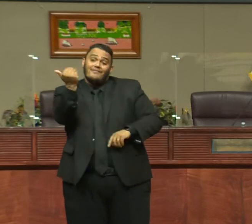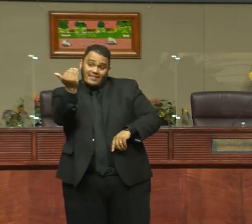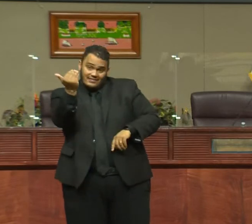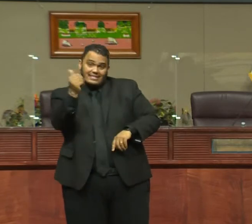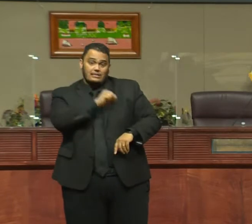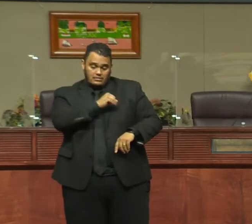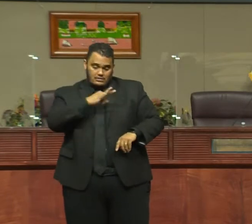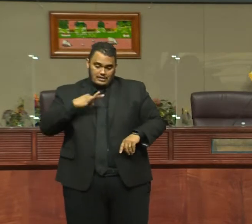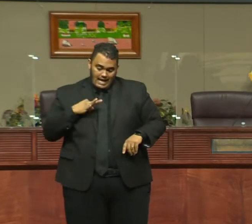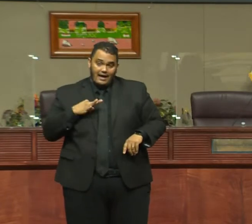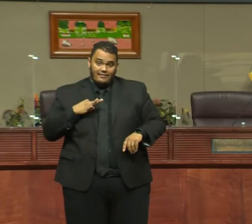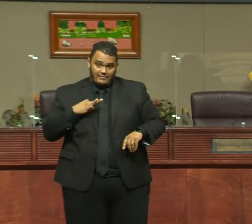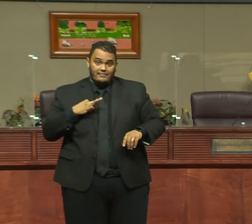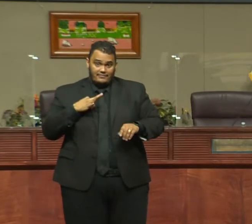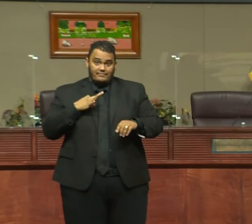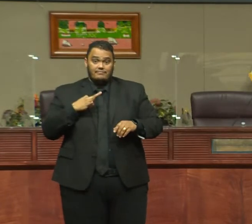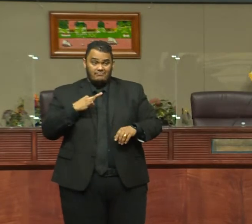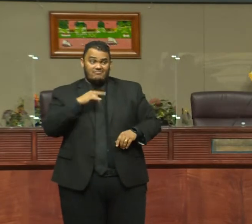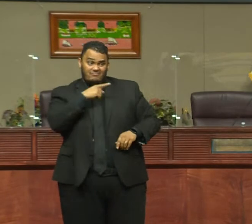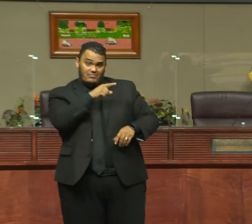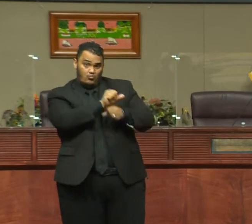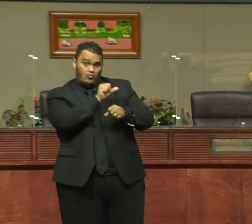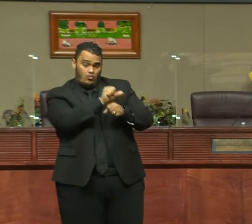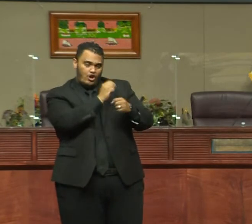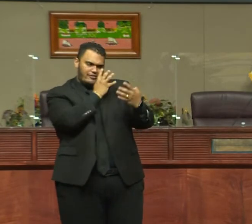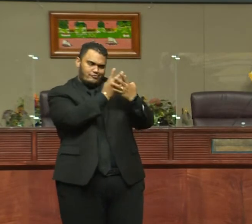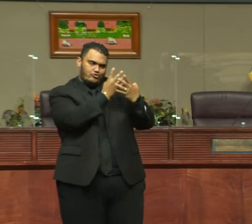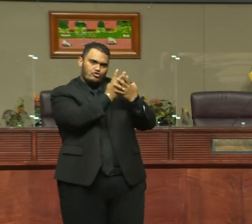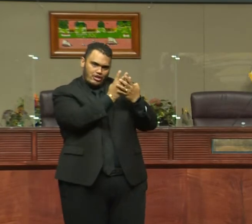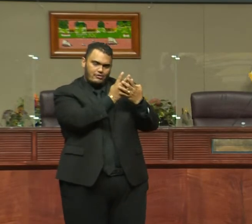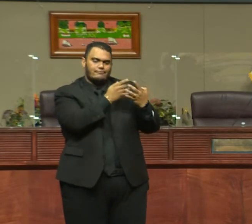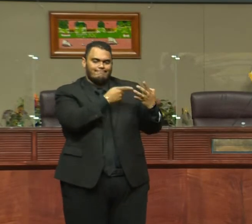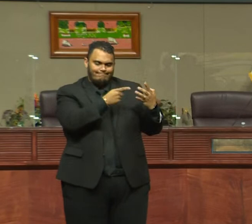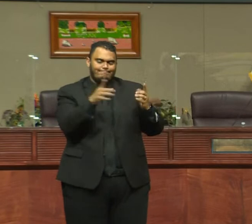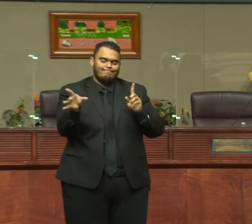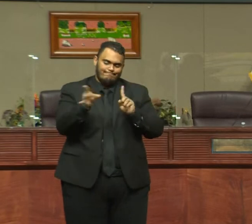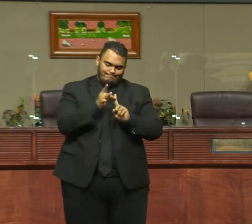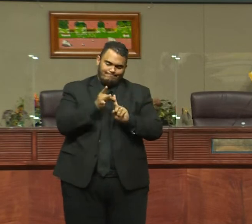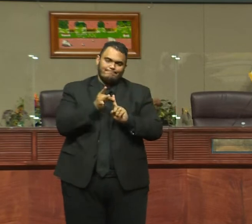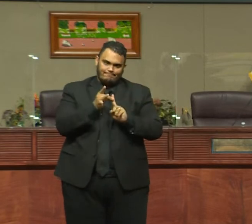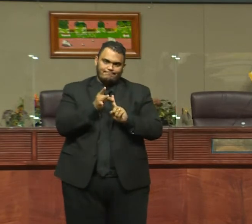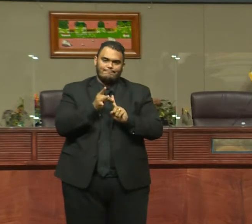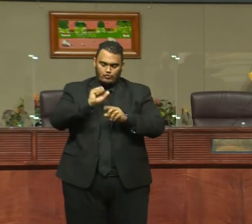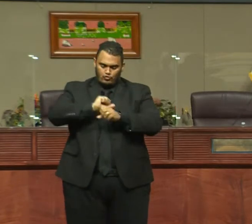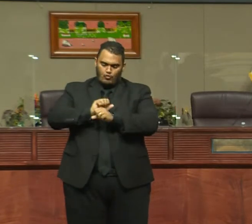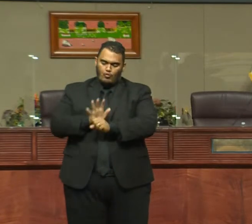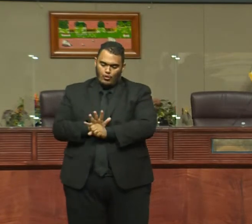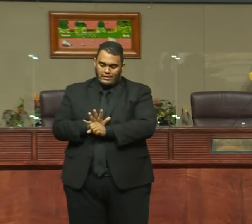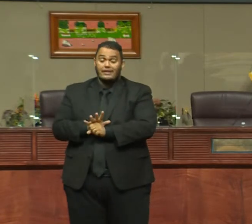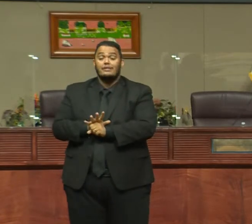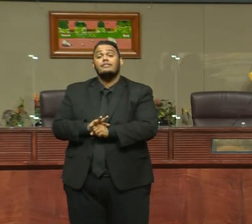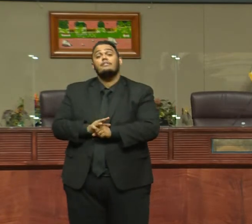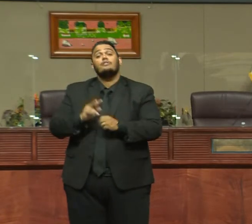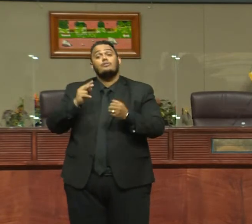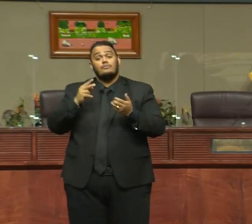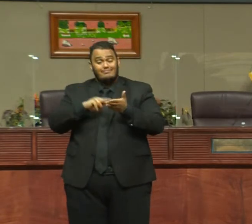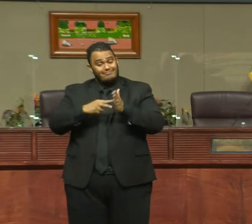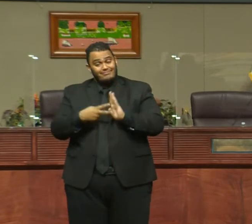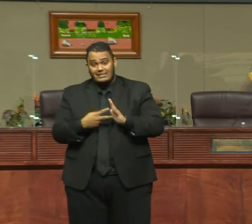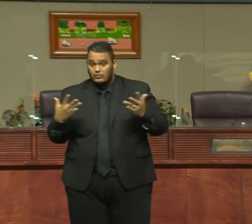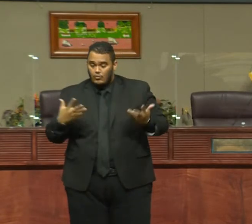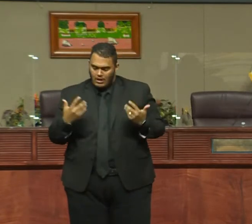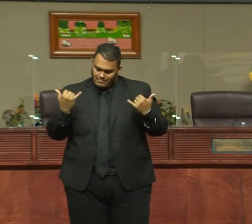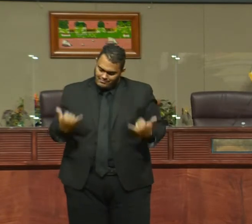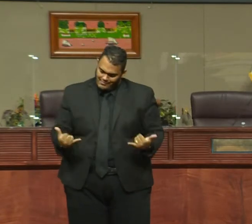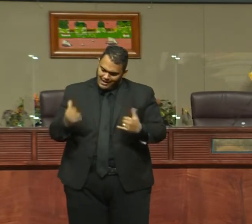have tested positive. In response to this situation, we have restricted visitor access and